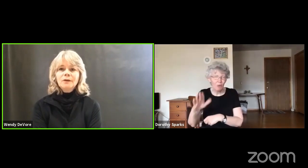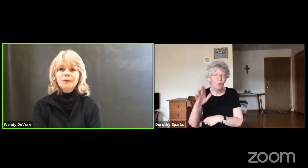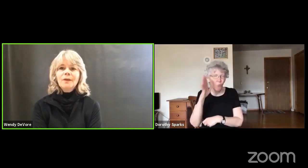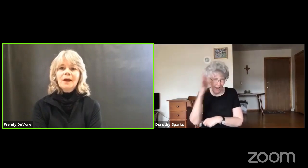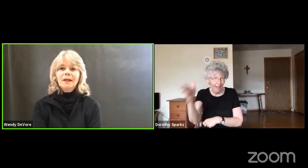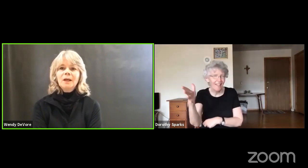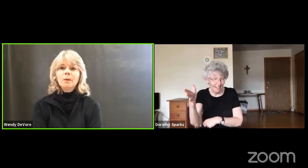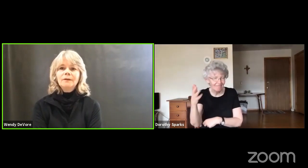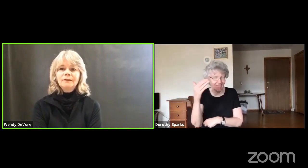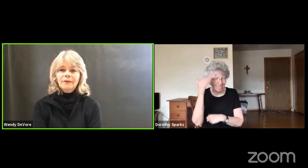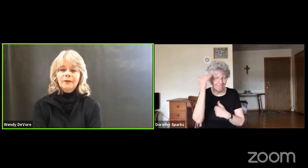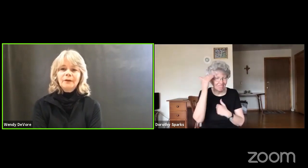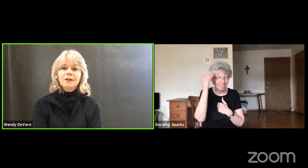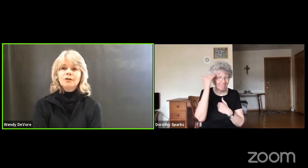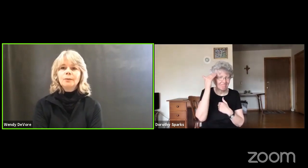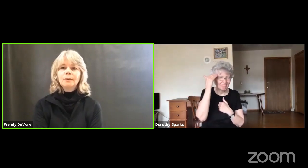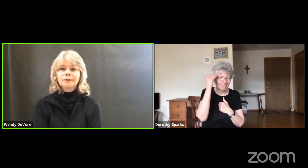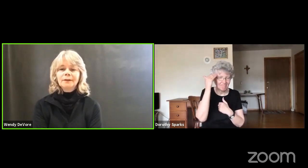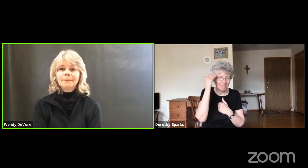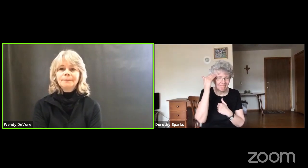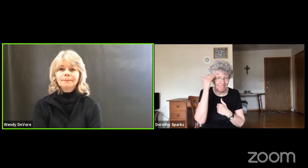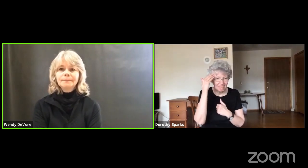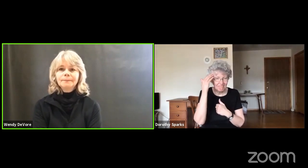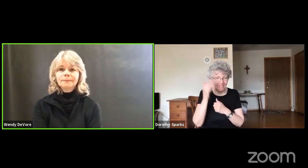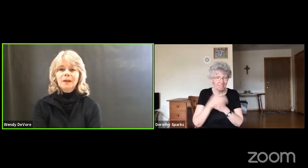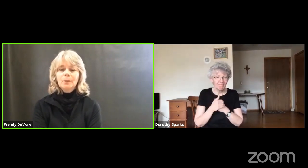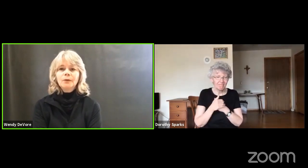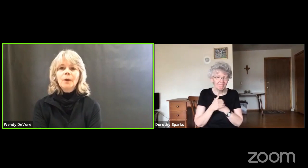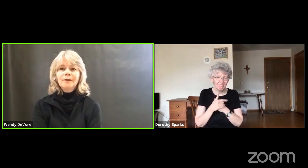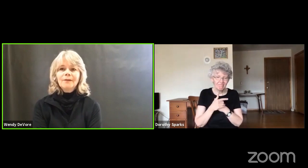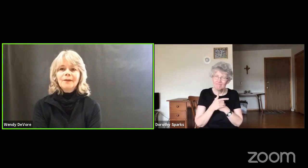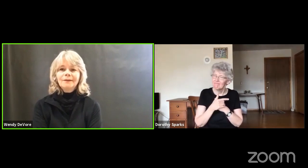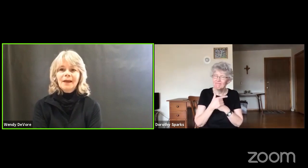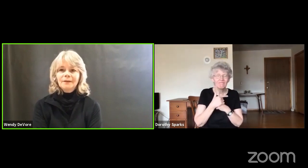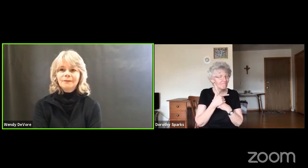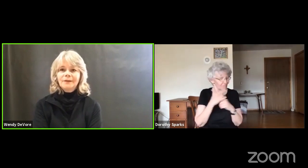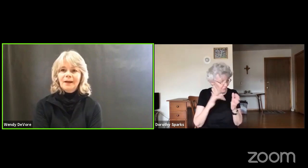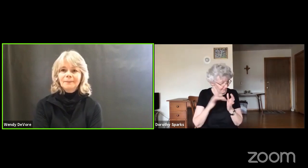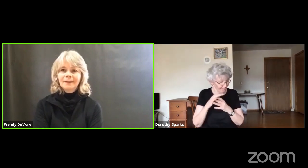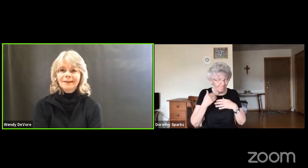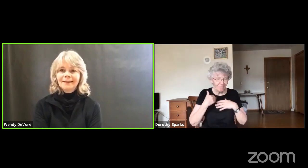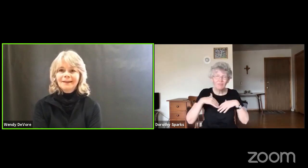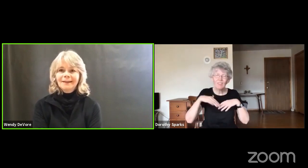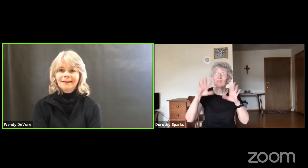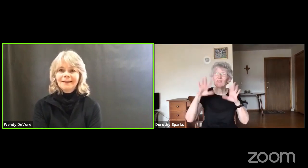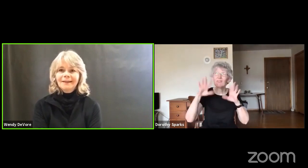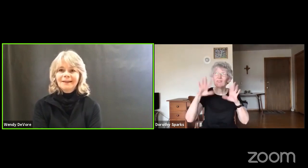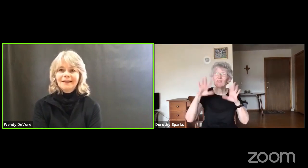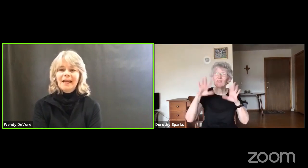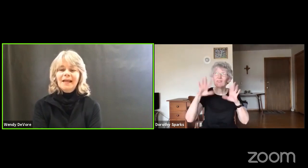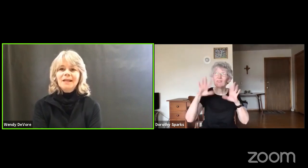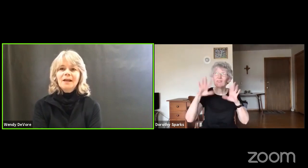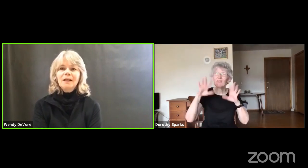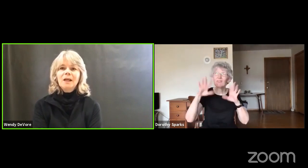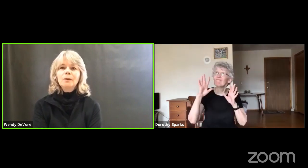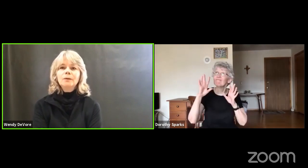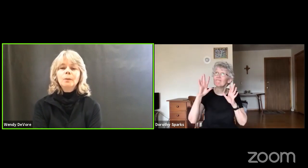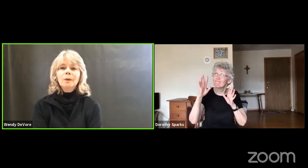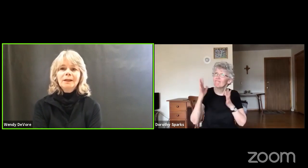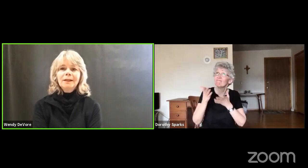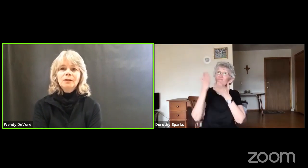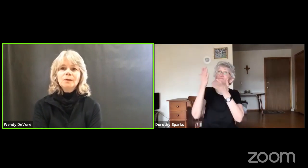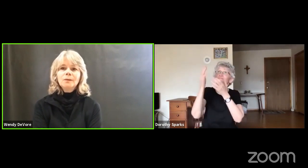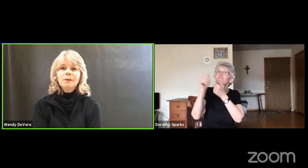Jesus knew that he would suffer in Jerusalem. He was aware of this ahead of time. And yet he